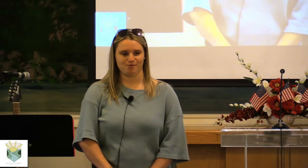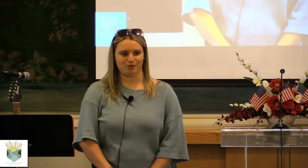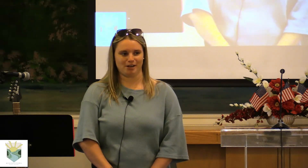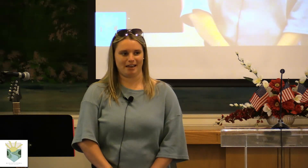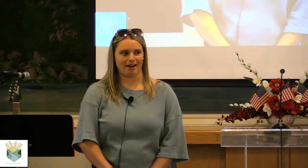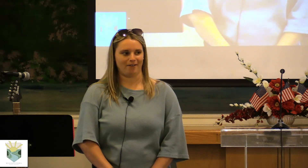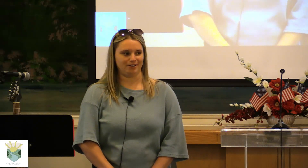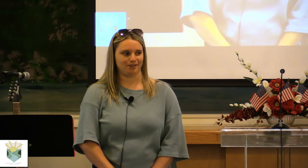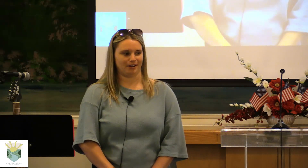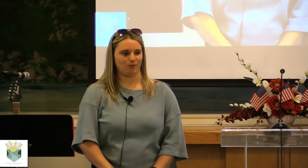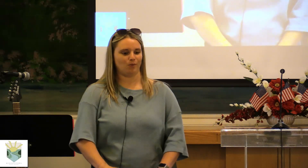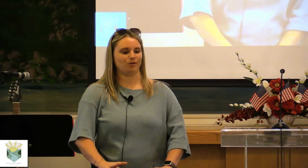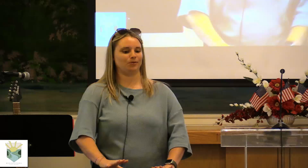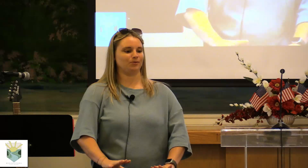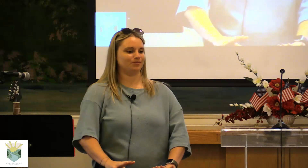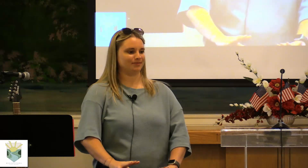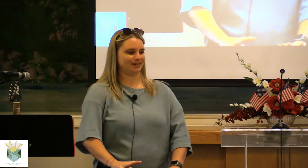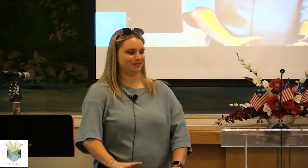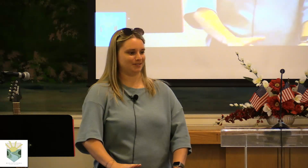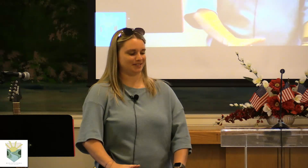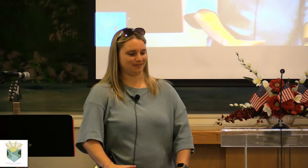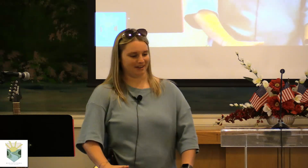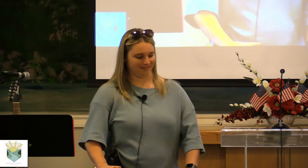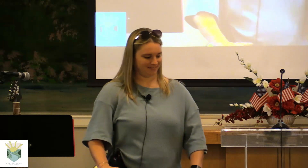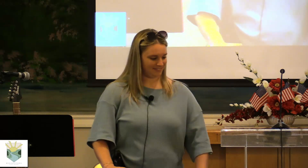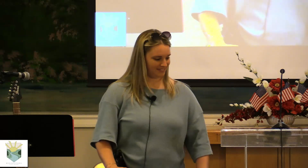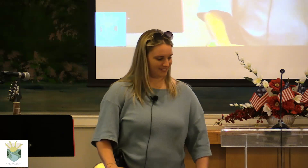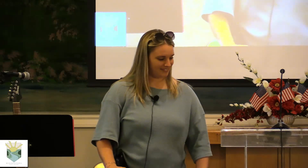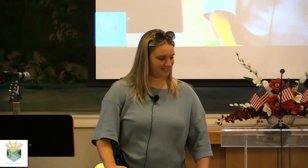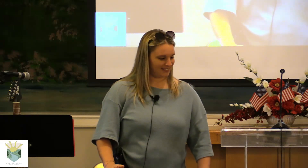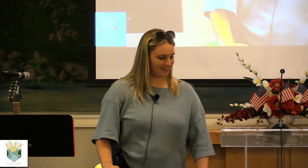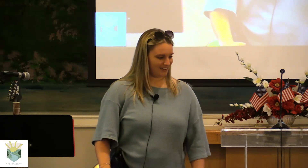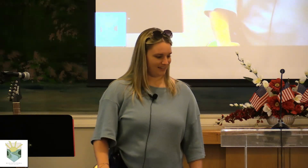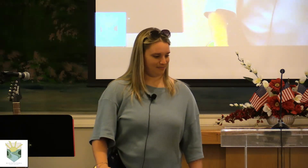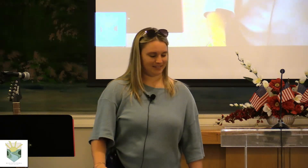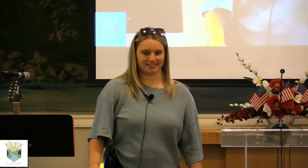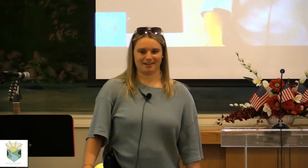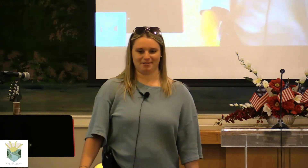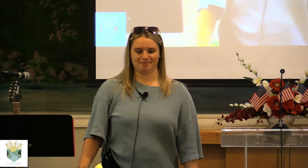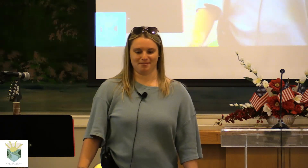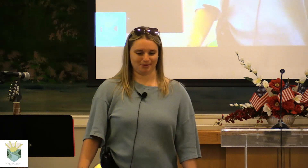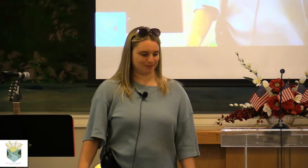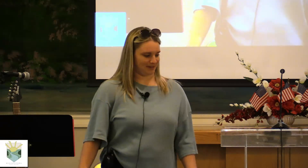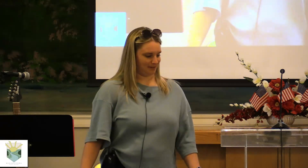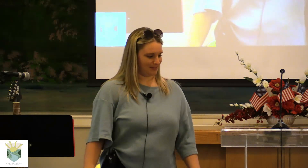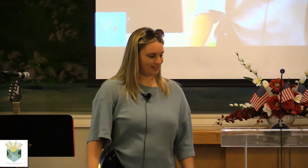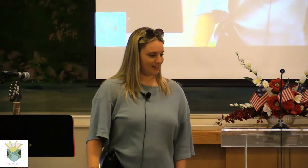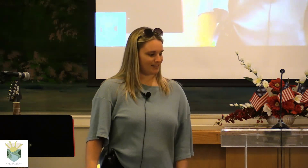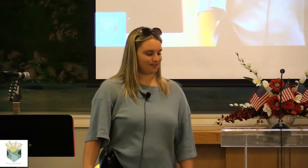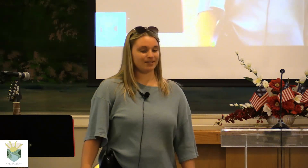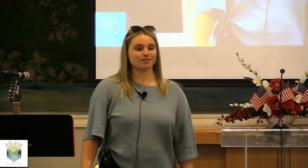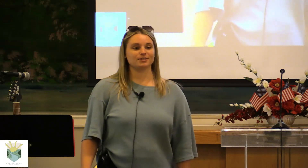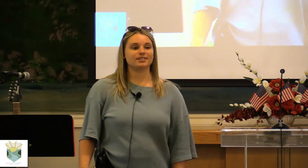freak out and you're like, whoa, I need you to slow down. Because that's happened to me multiple times. So then you'll